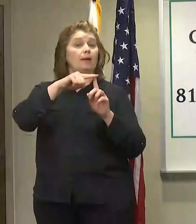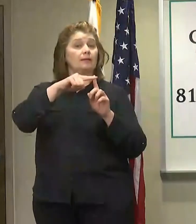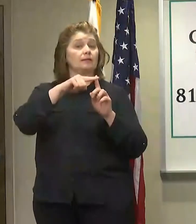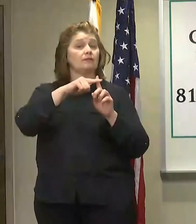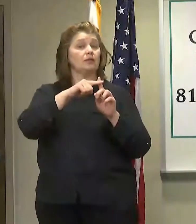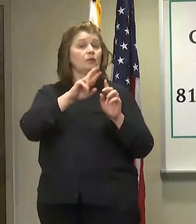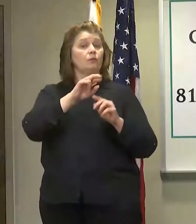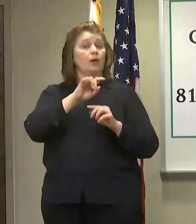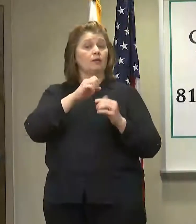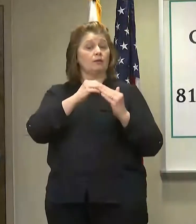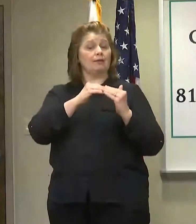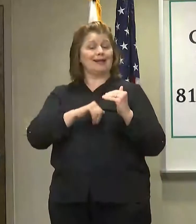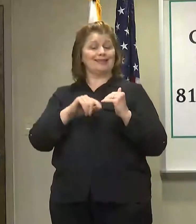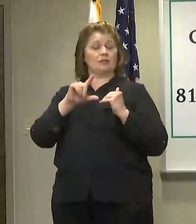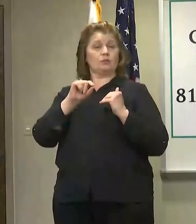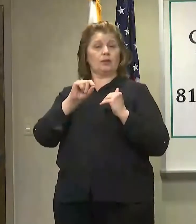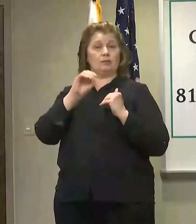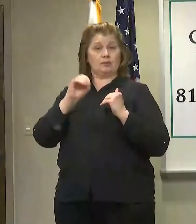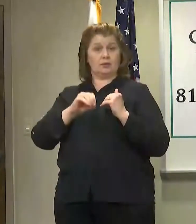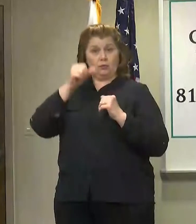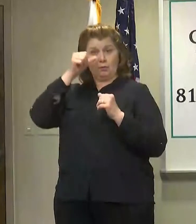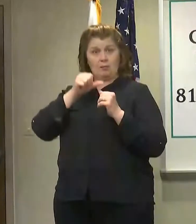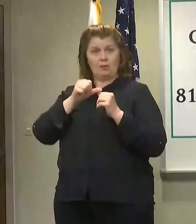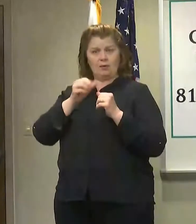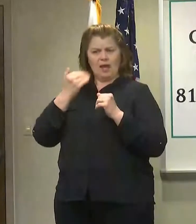the 20%. And if you remember those first